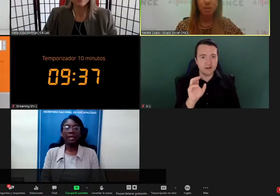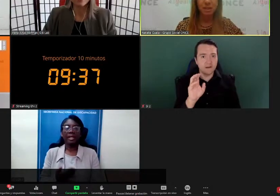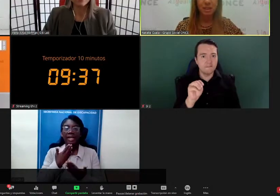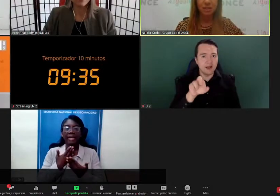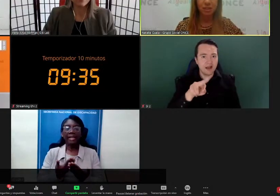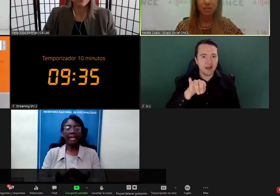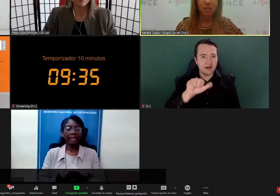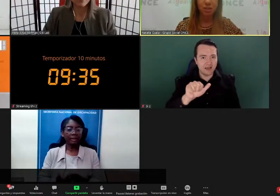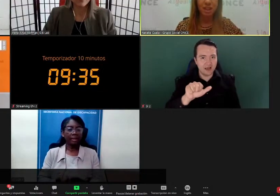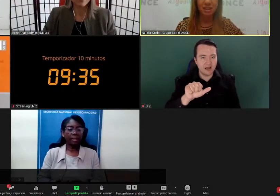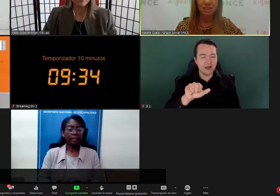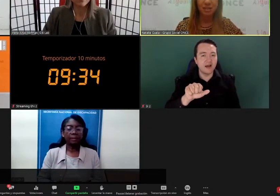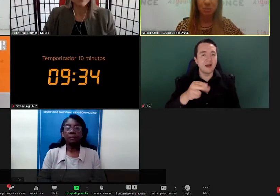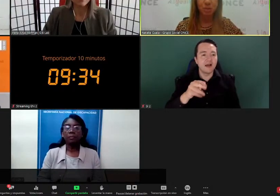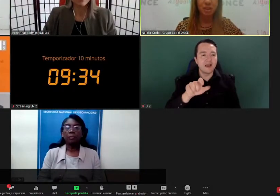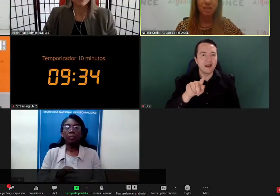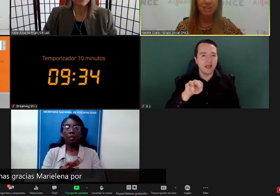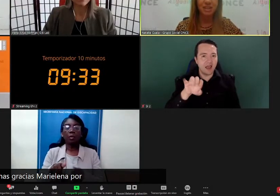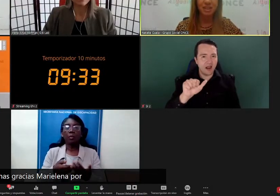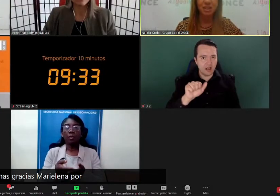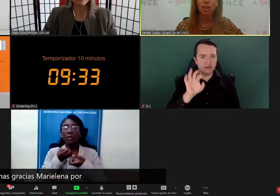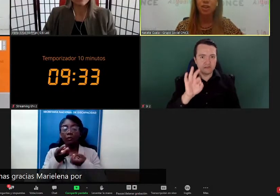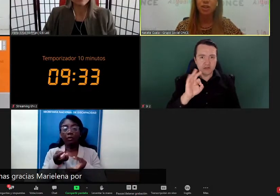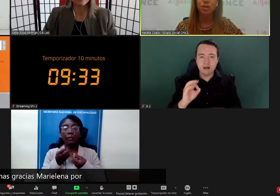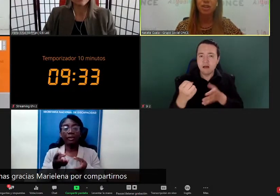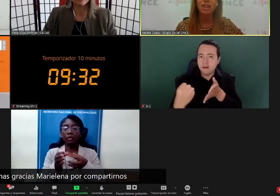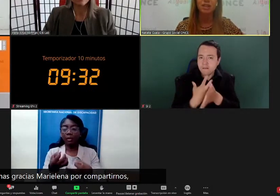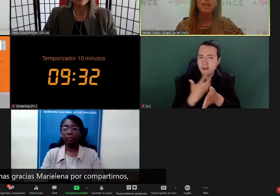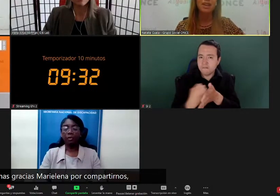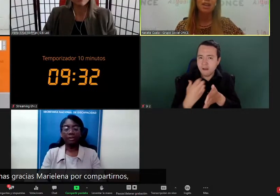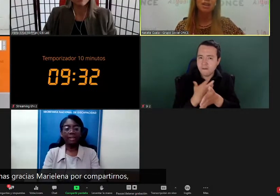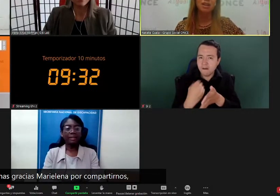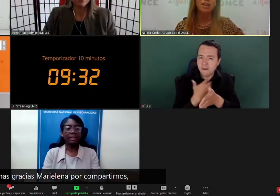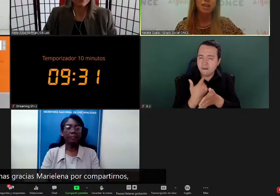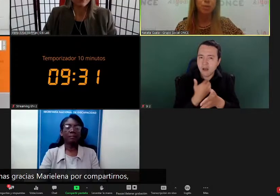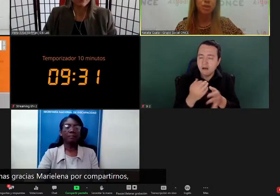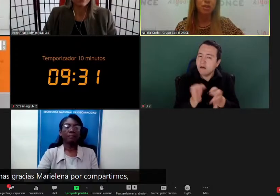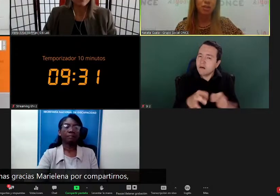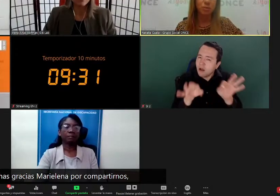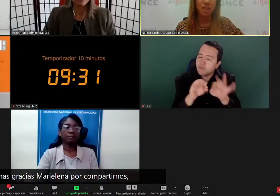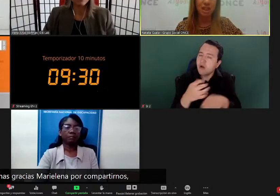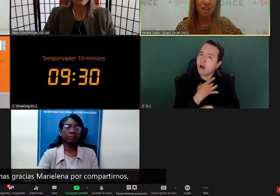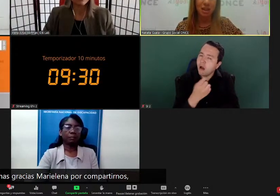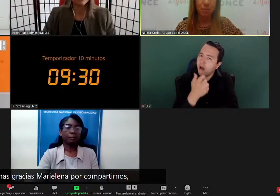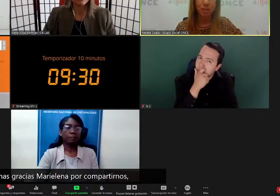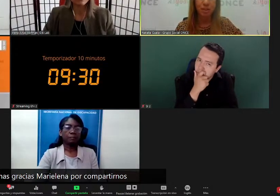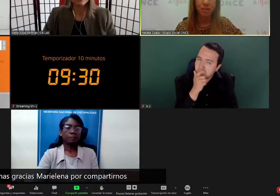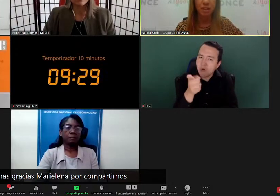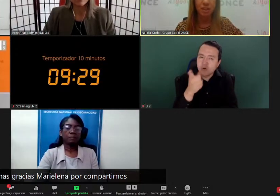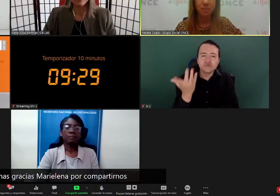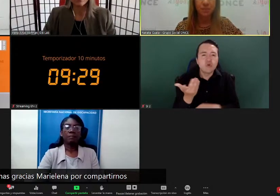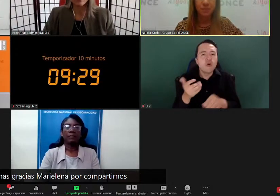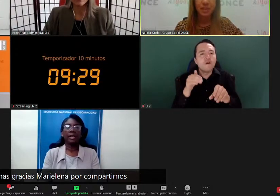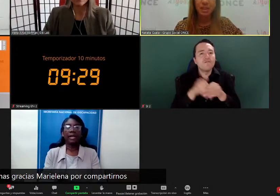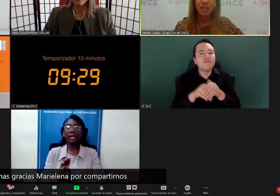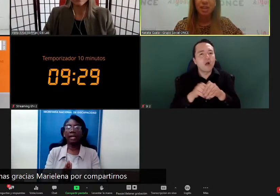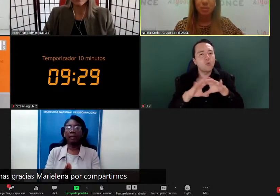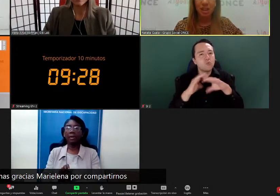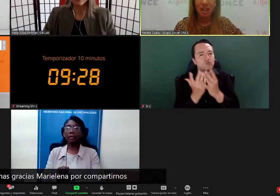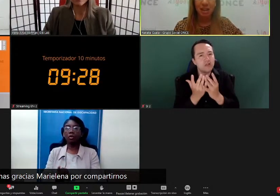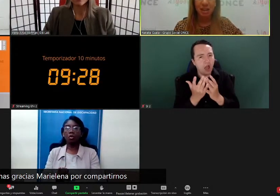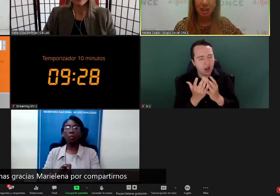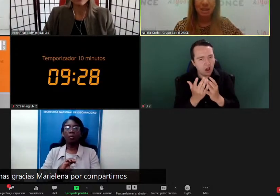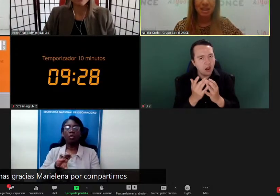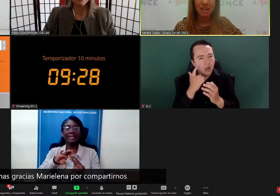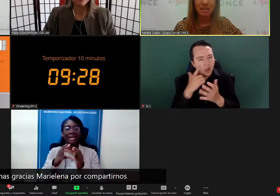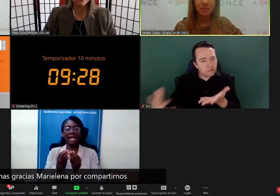thank you very much marilyna for sharing important data and the challenges in the report that the world